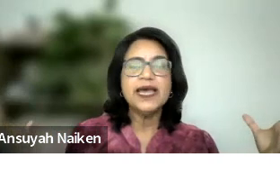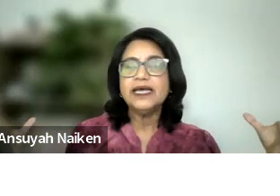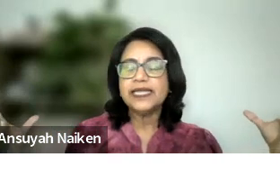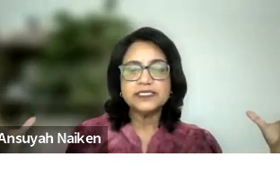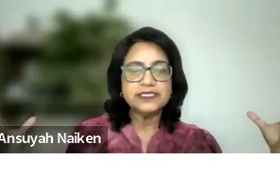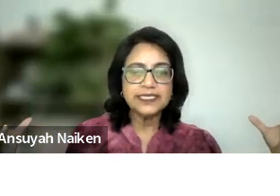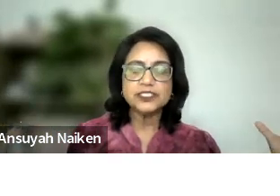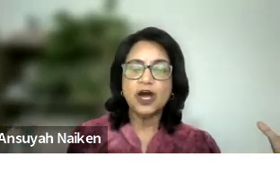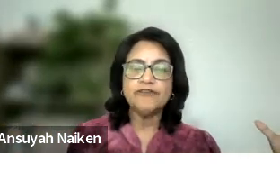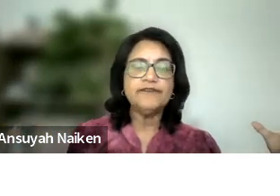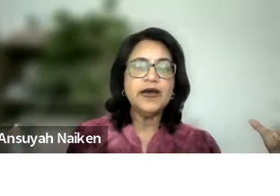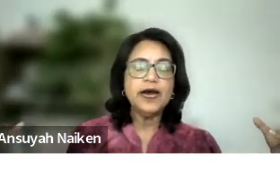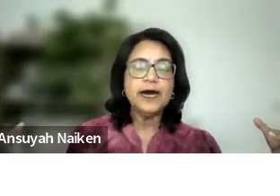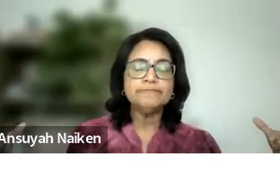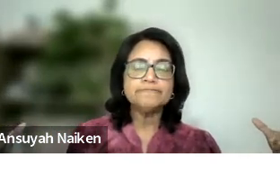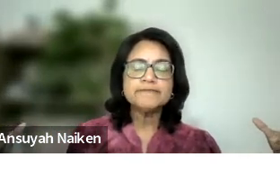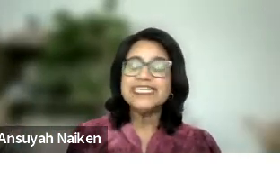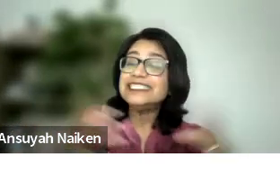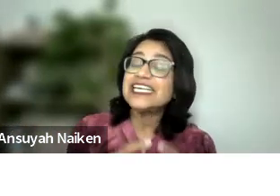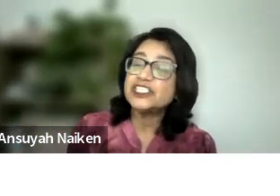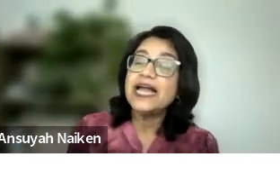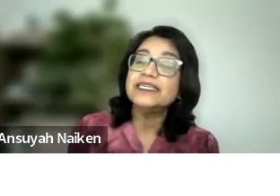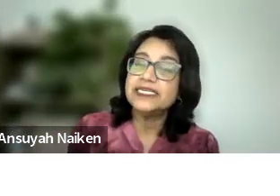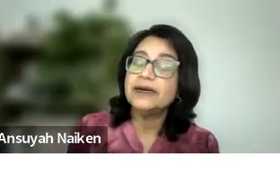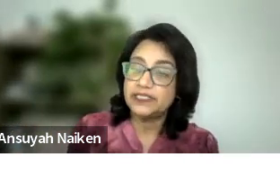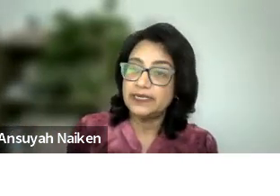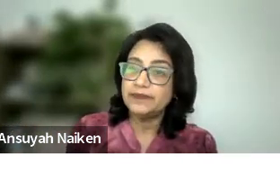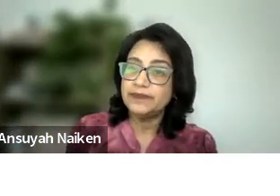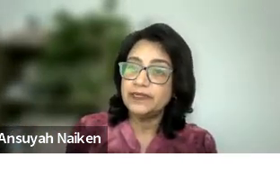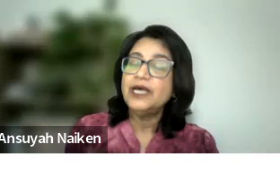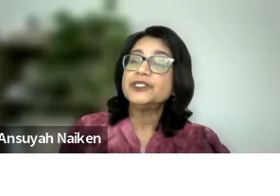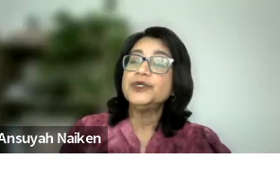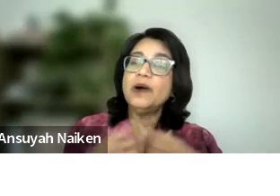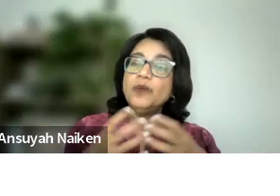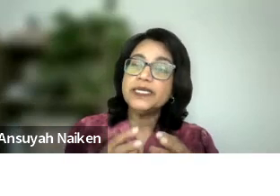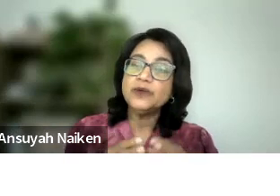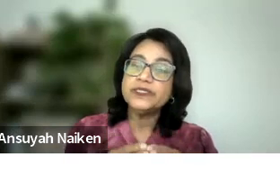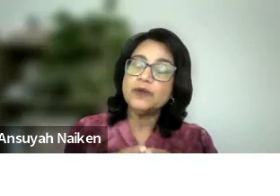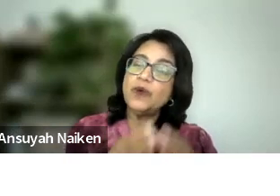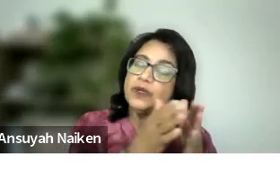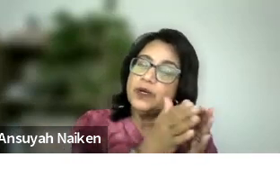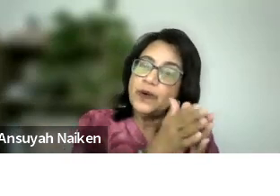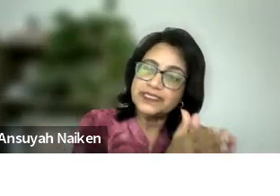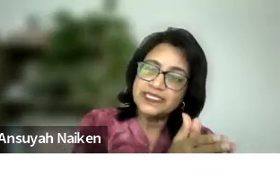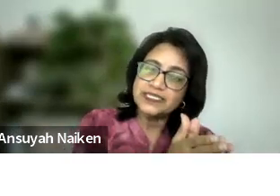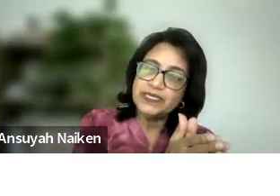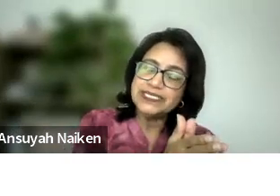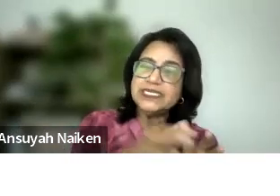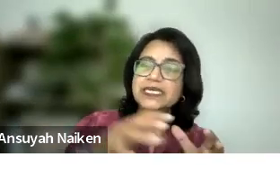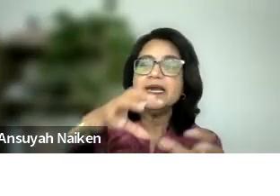that's where that sense of intersectionality comes in. So you are working with someone who